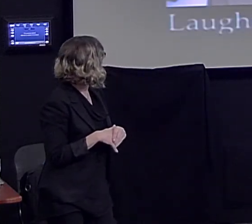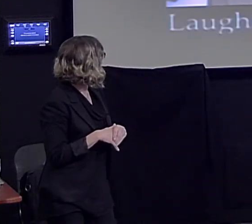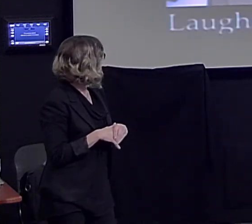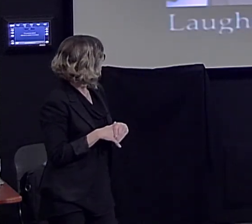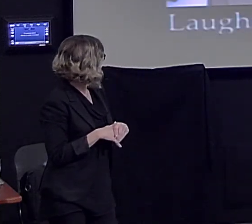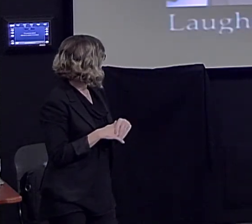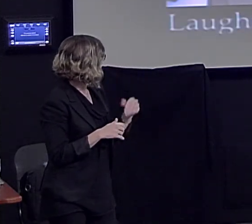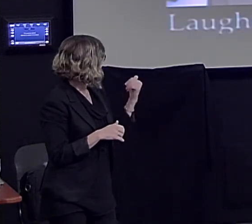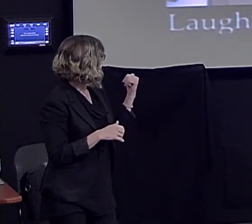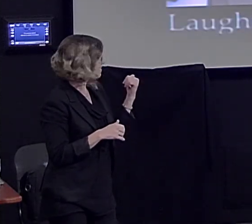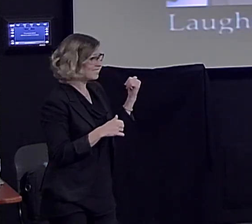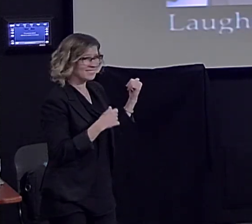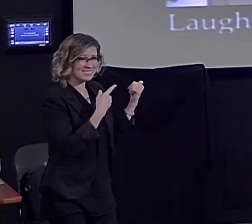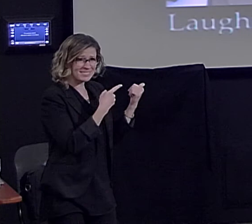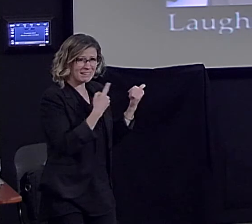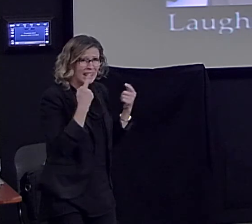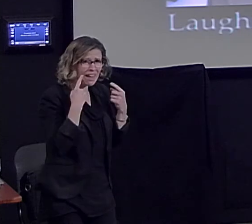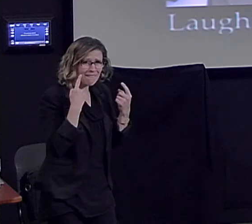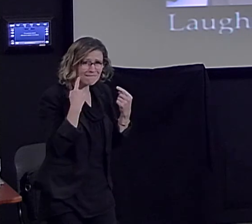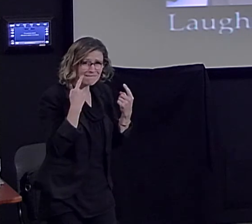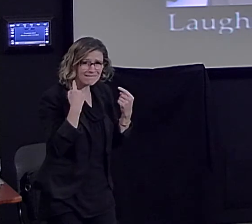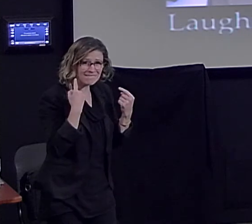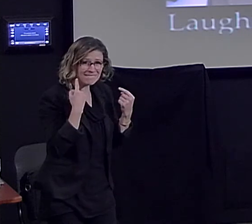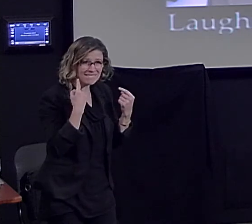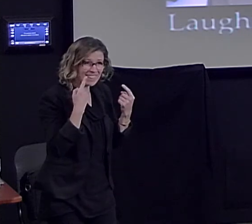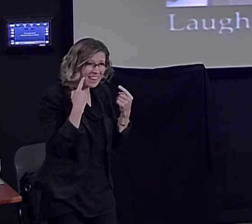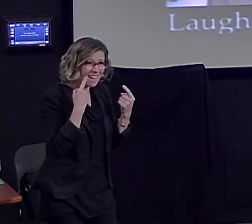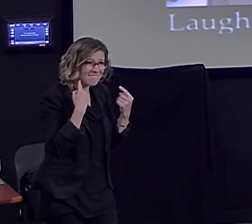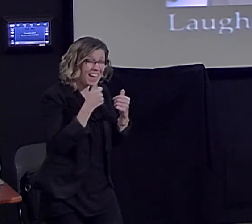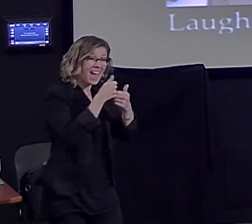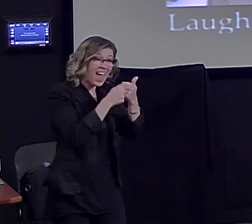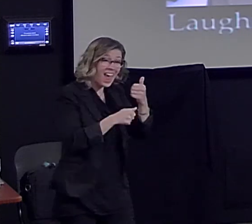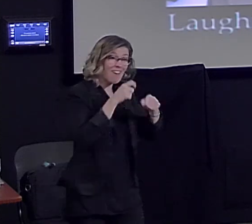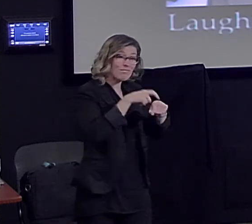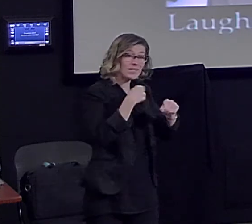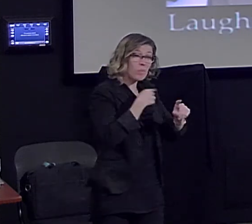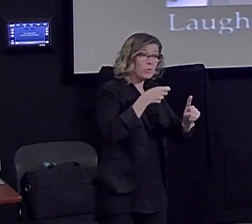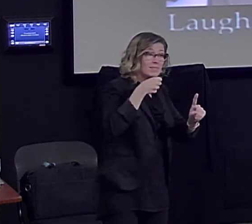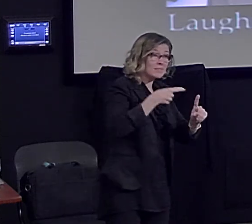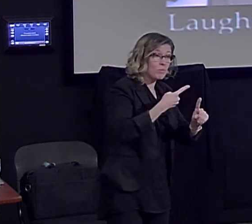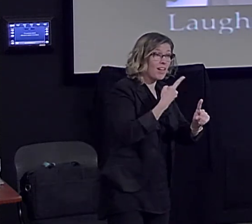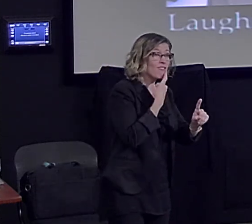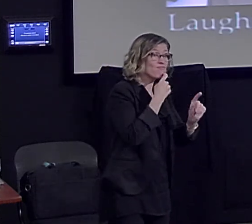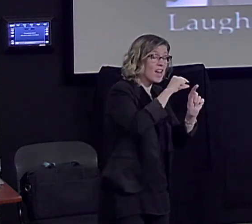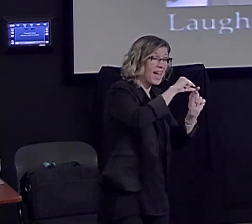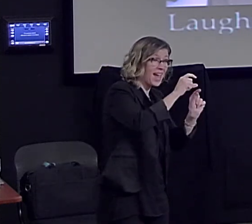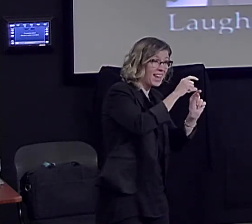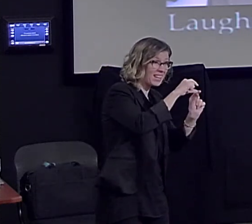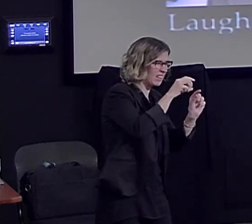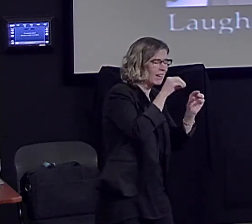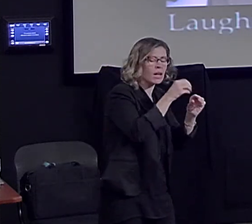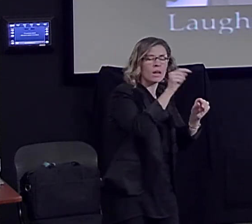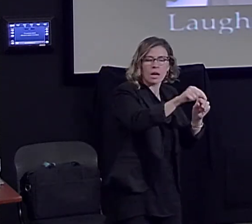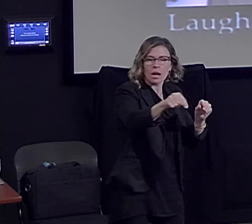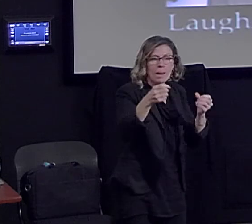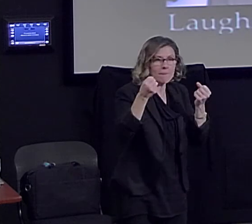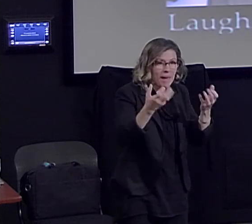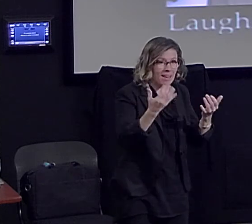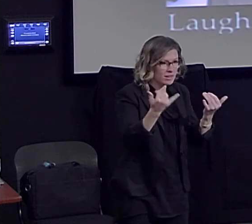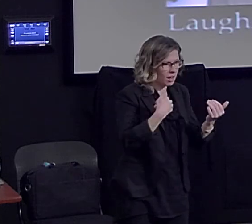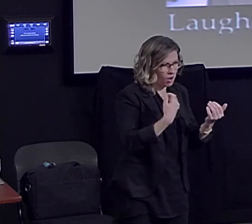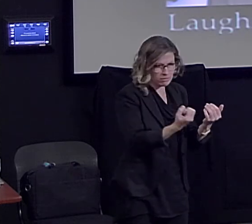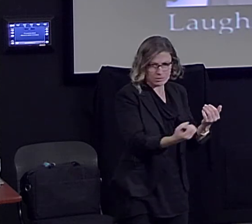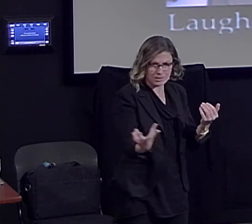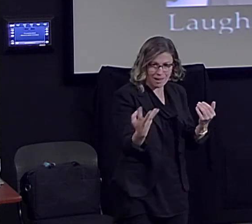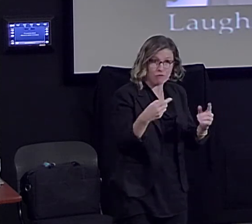What she's doing? She's laughing. So every time when we stimulate this region, in many patients, we have now several of